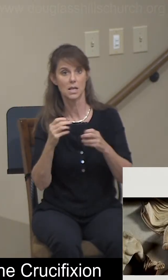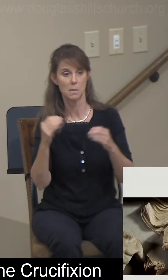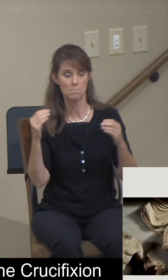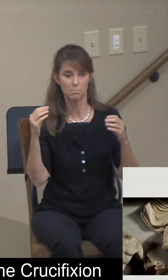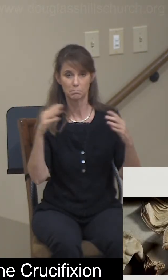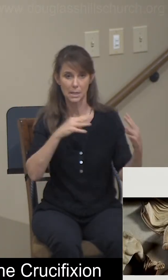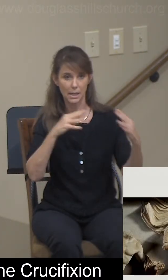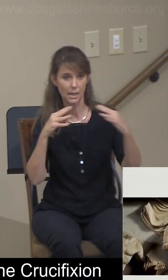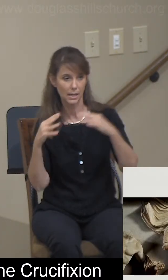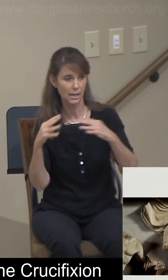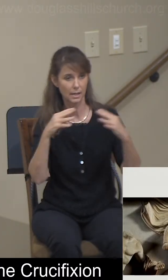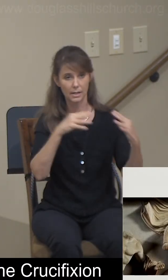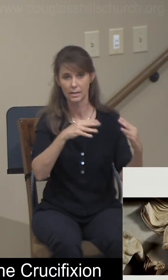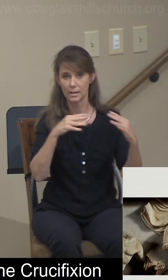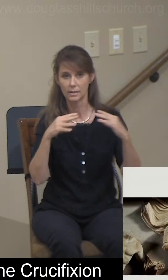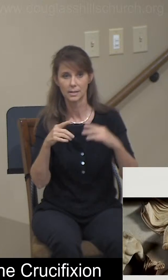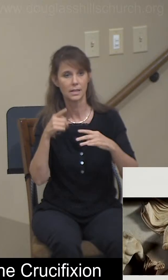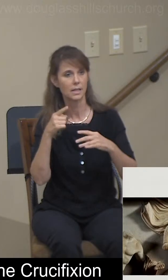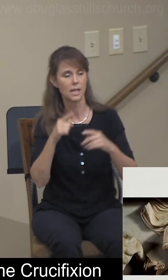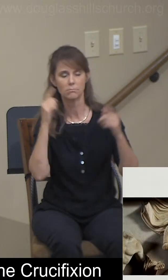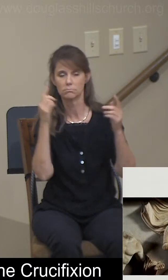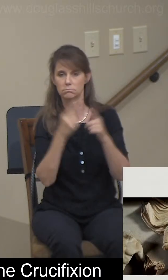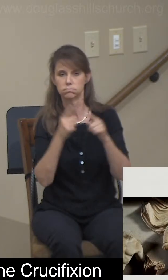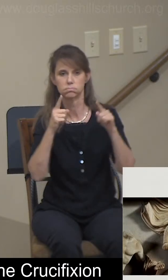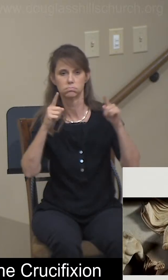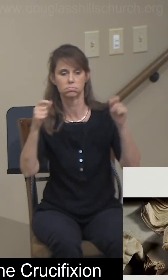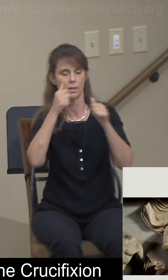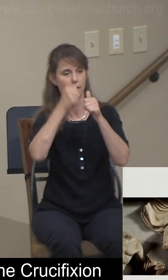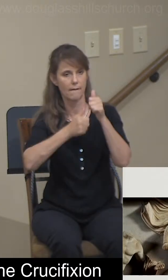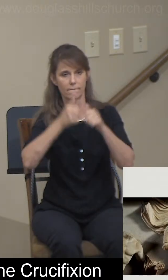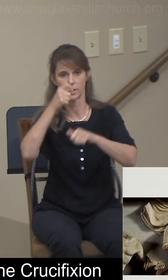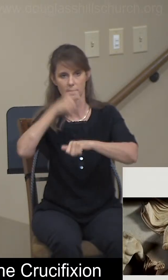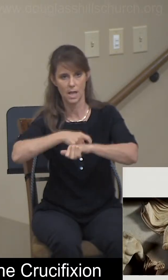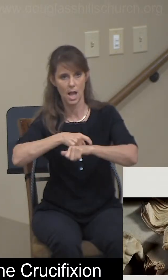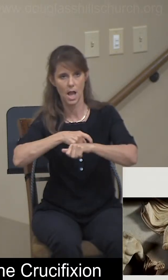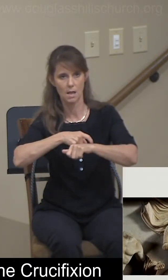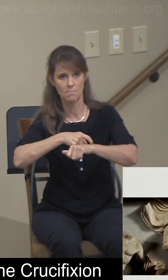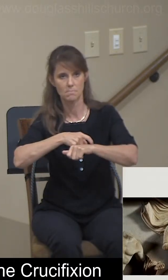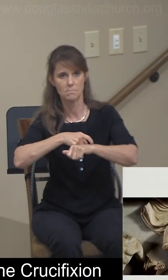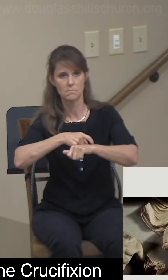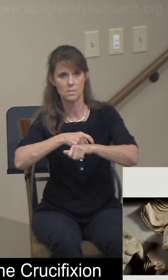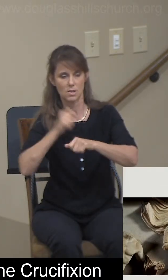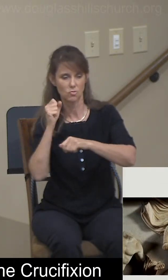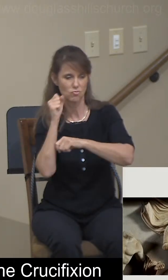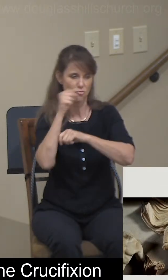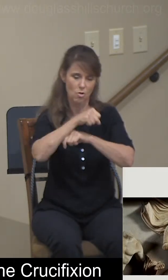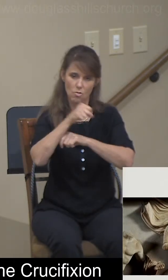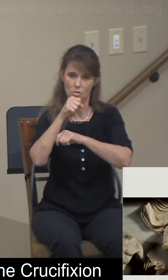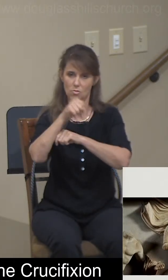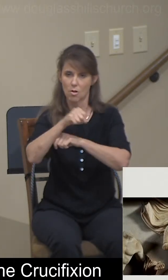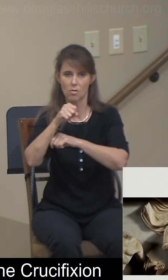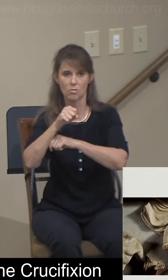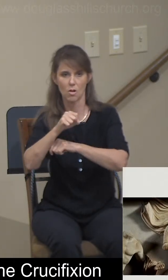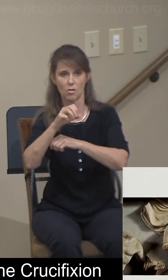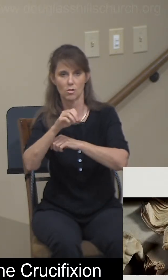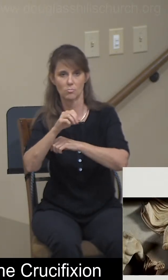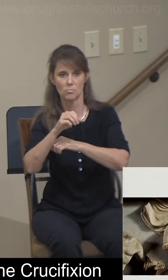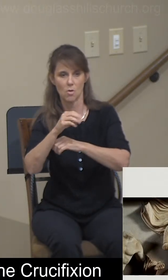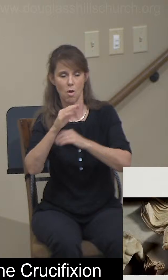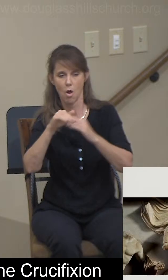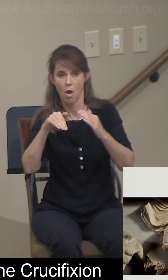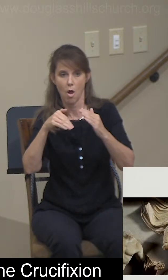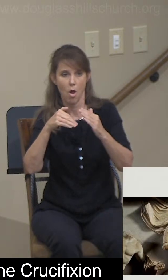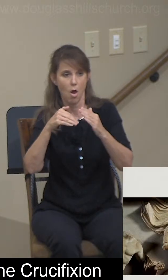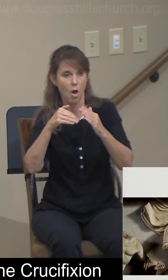leadership, ingenuity, and courage, he prevailed every single time, conquering the entire known world. But to only